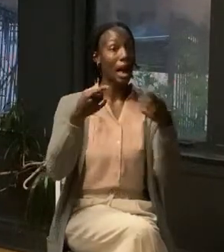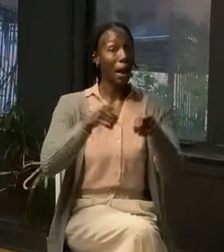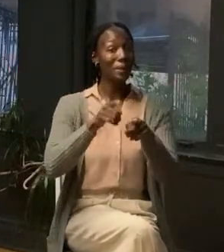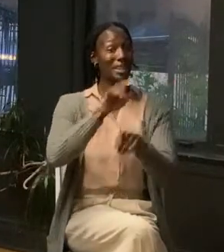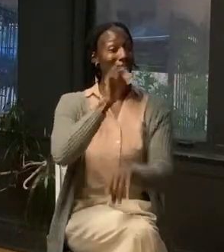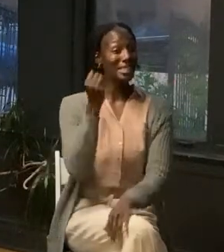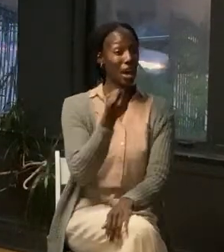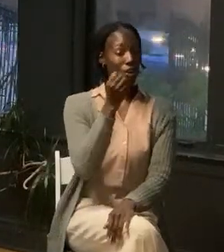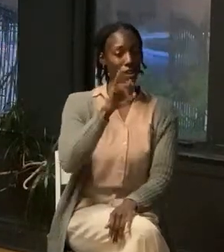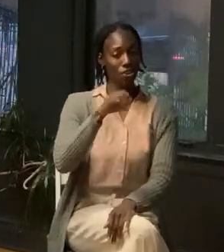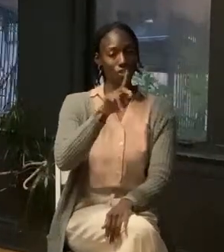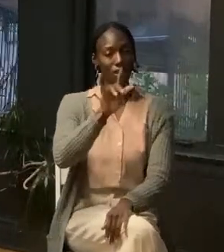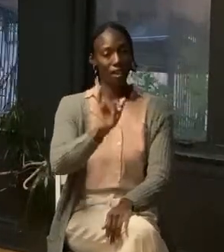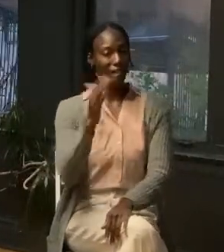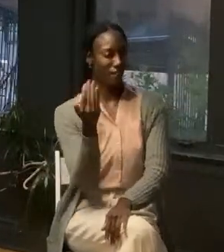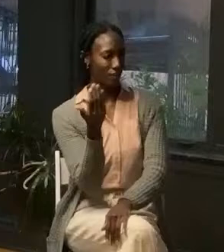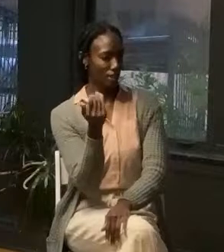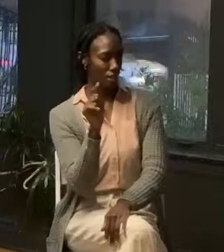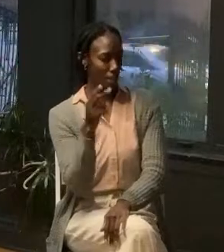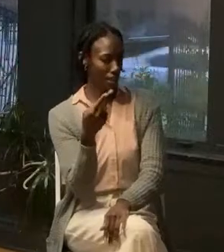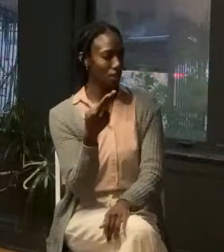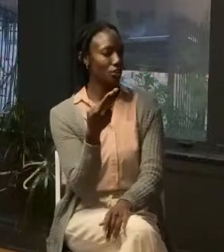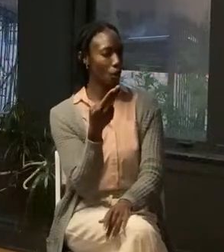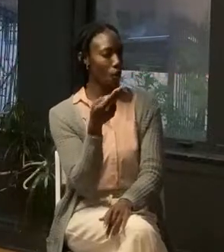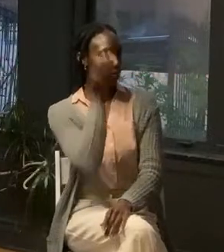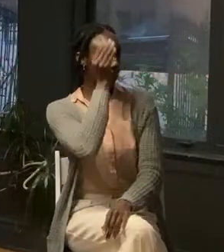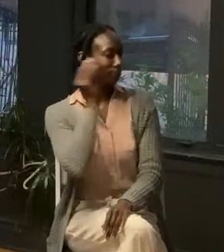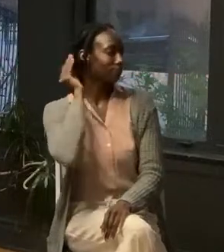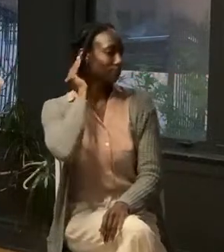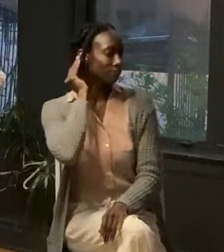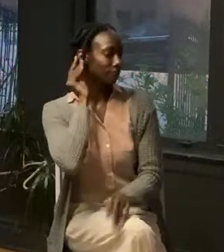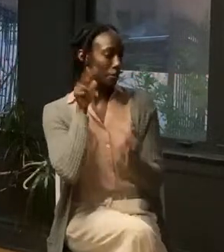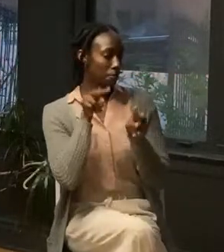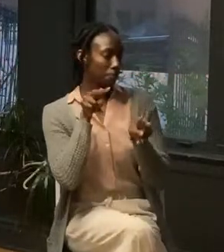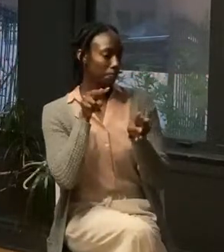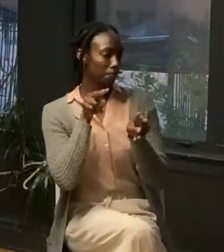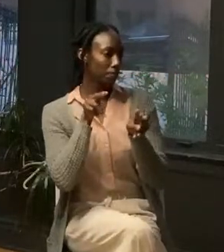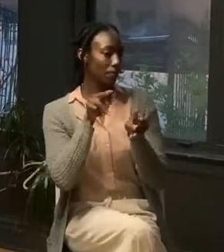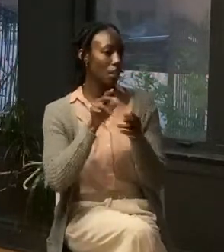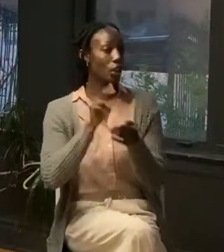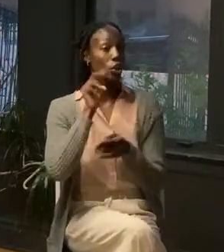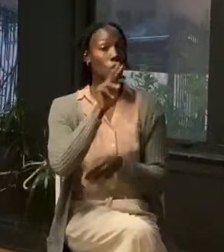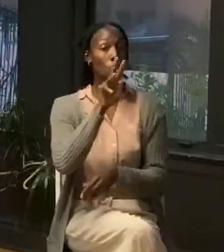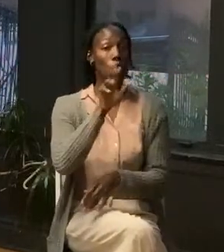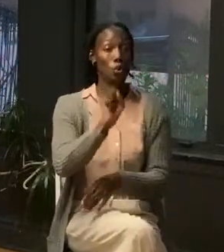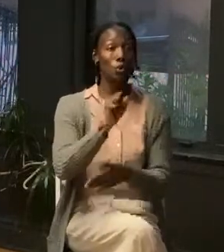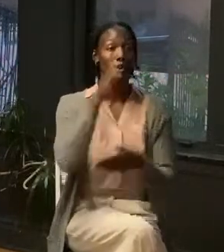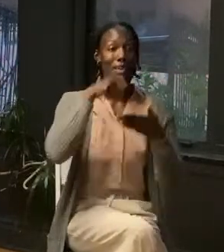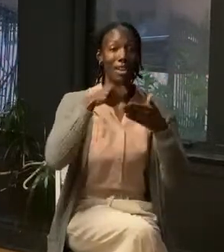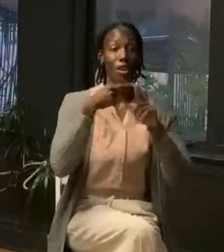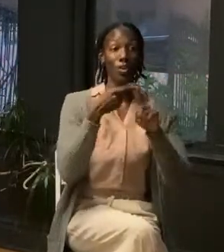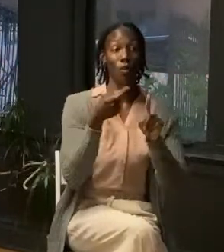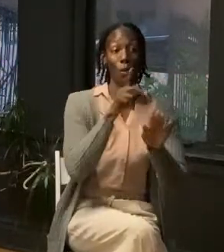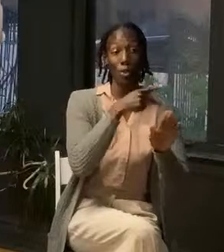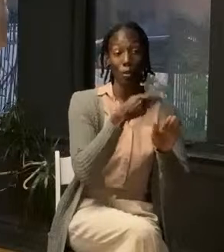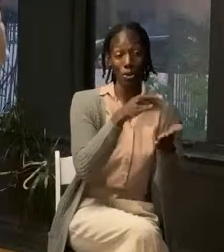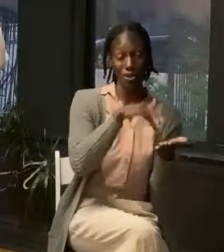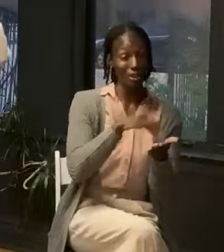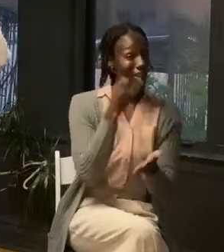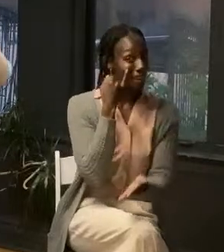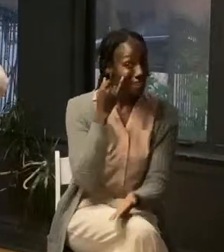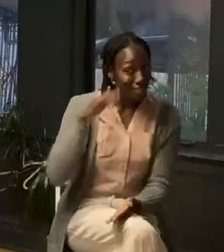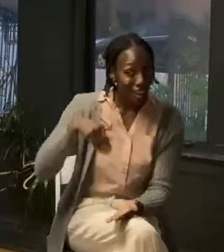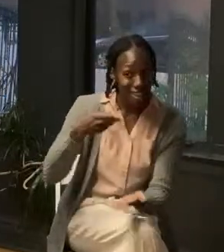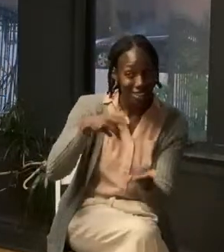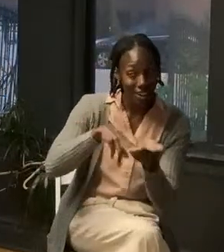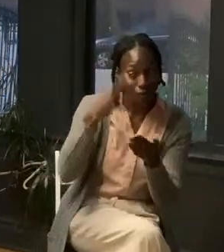Okay, so keep an eye on your newsletter from the Poetry Center. If you're not signed up for our mailing list, make